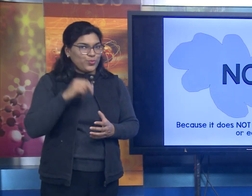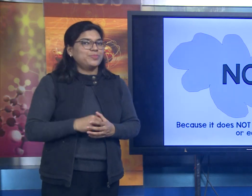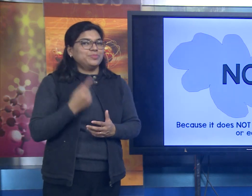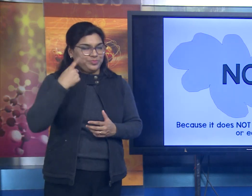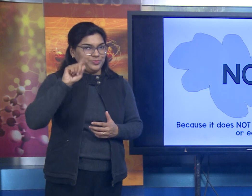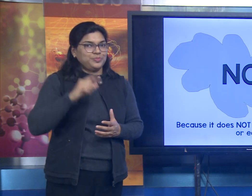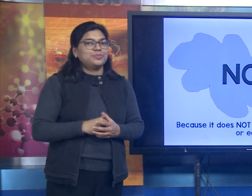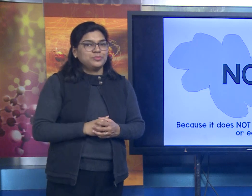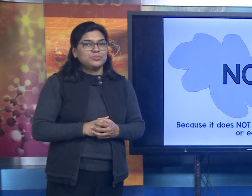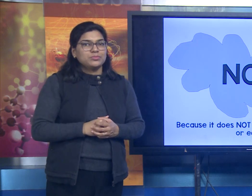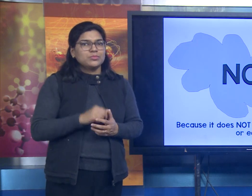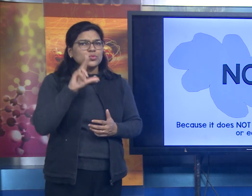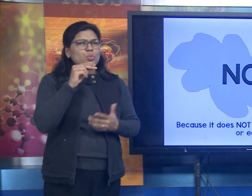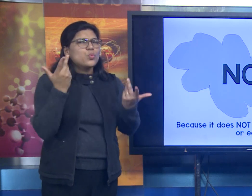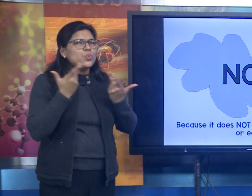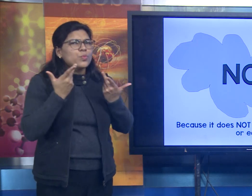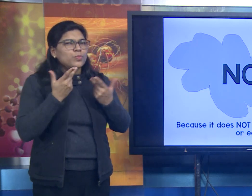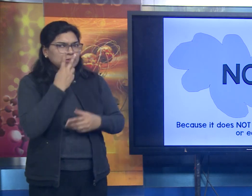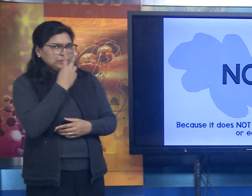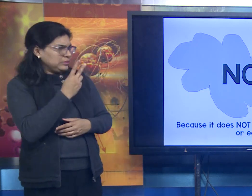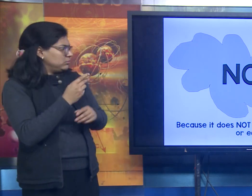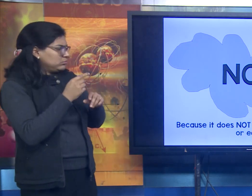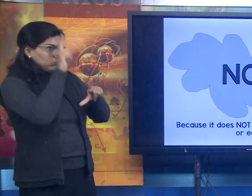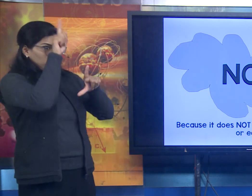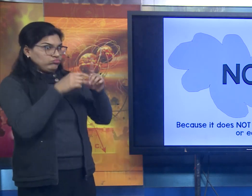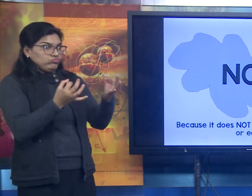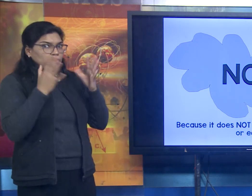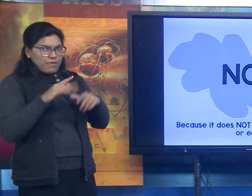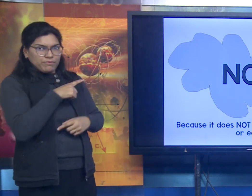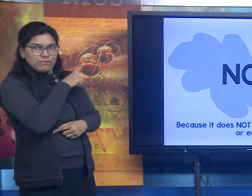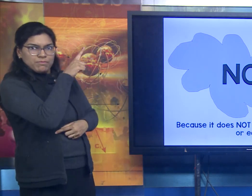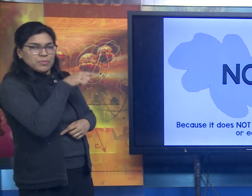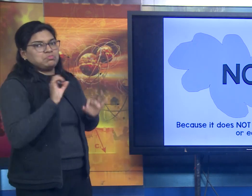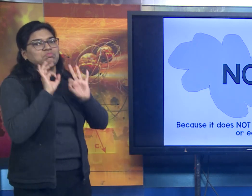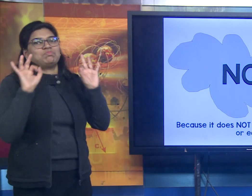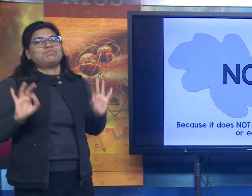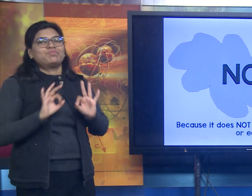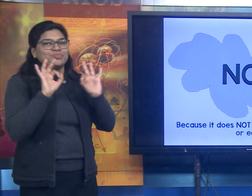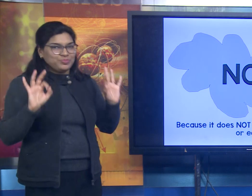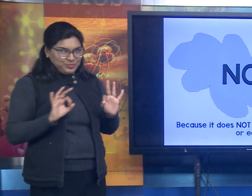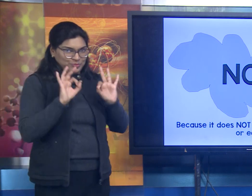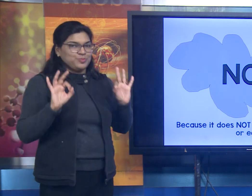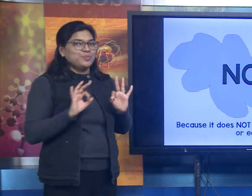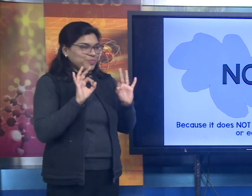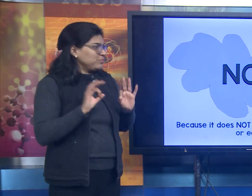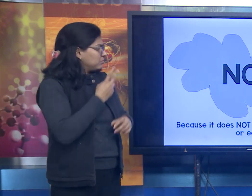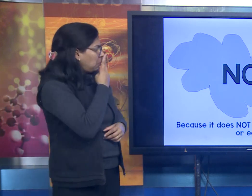Its answer is no. Correct. Why its answer is no? Why it is not a polygon? See, it has no straight